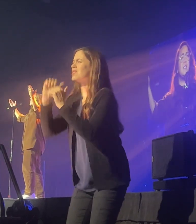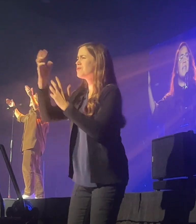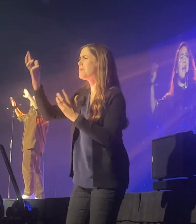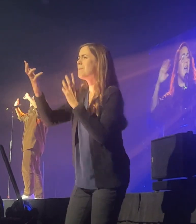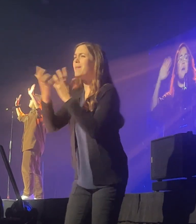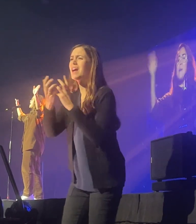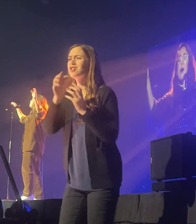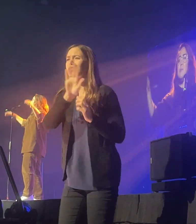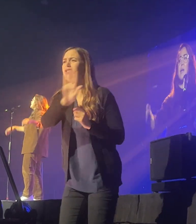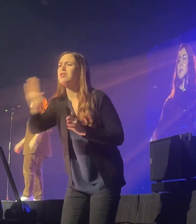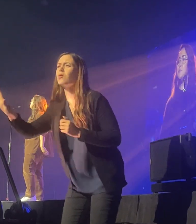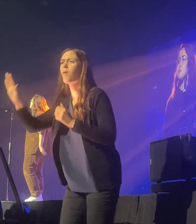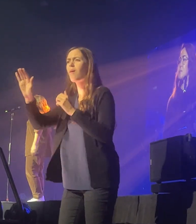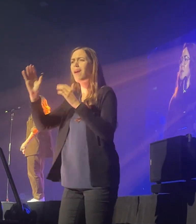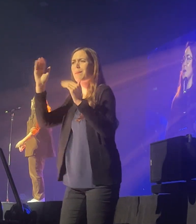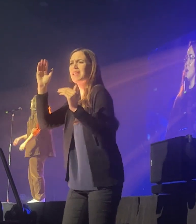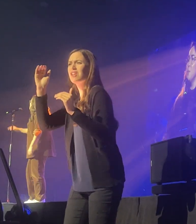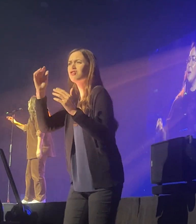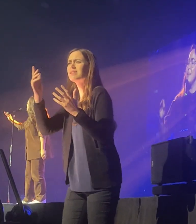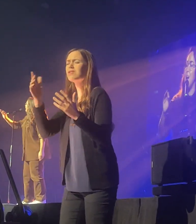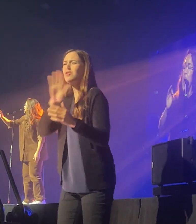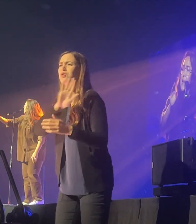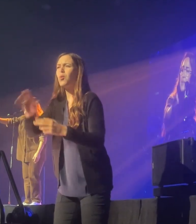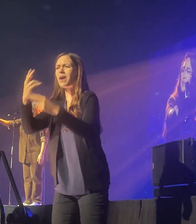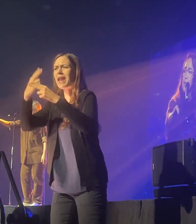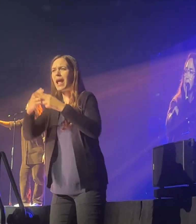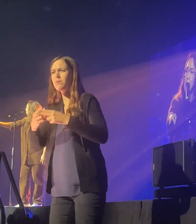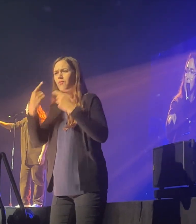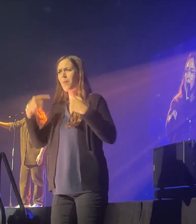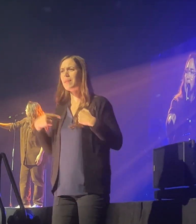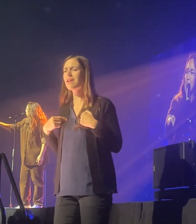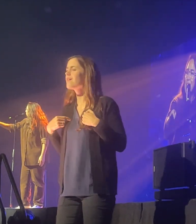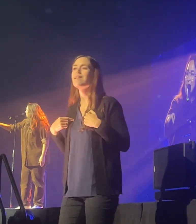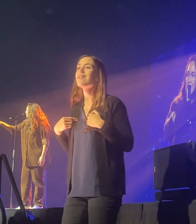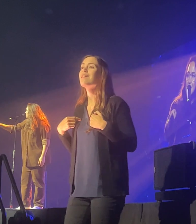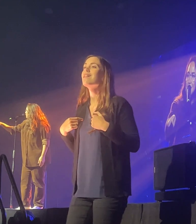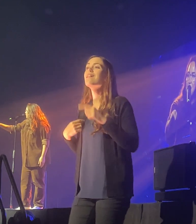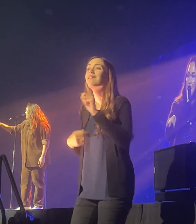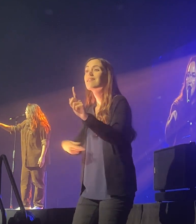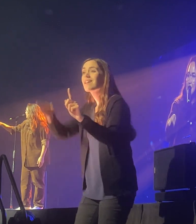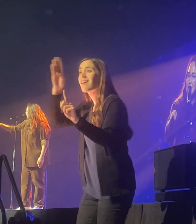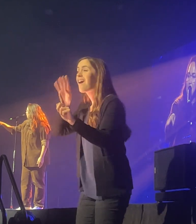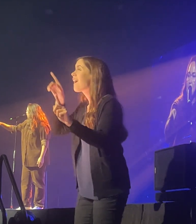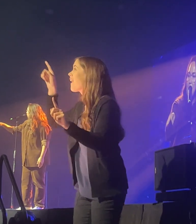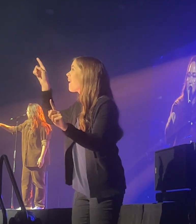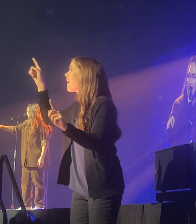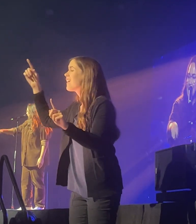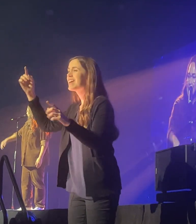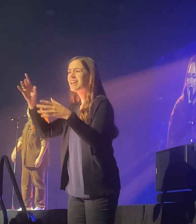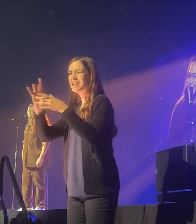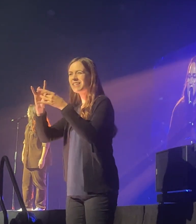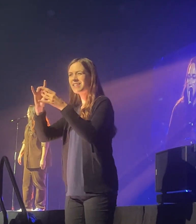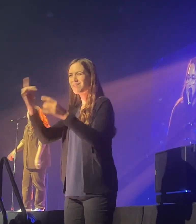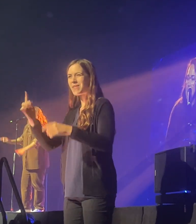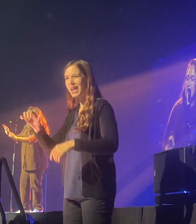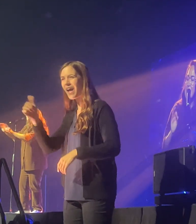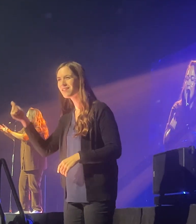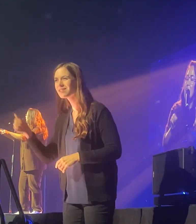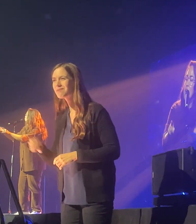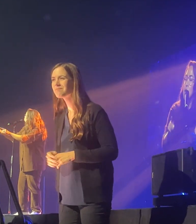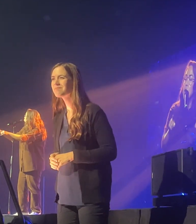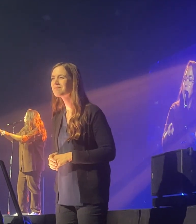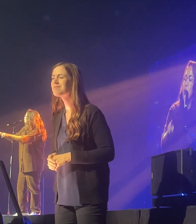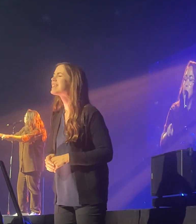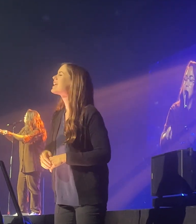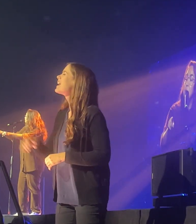others say about me. But God said something else about me. It's